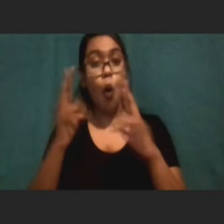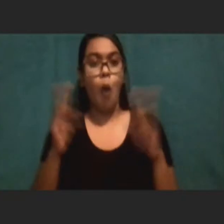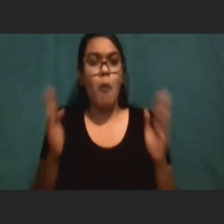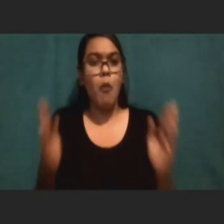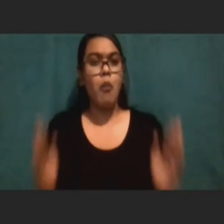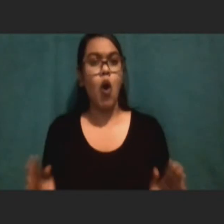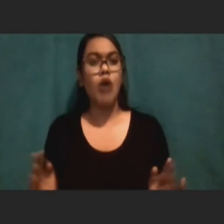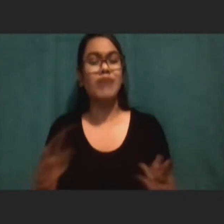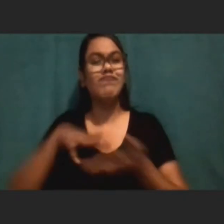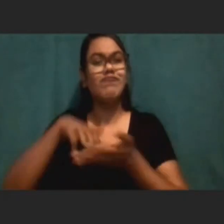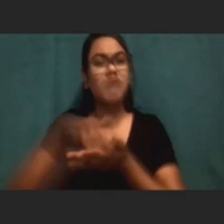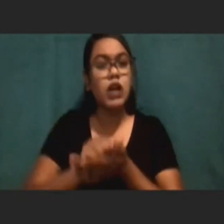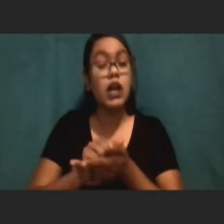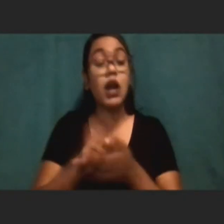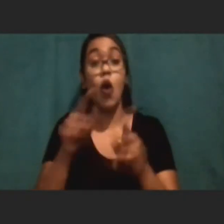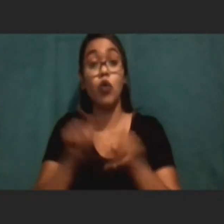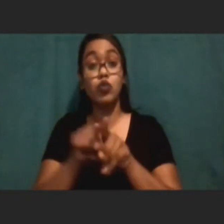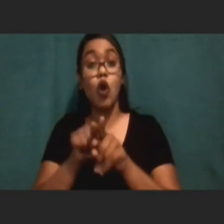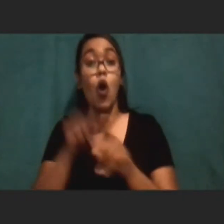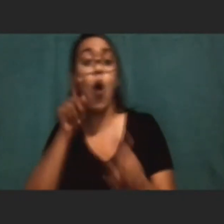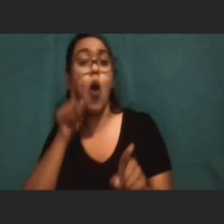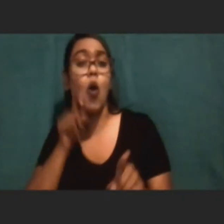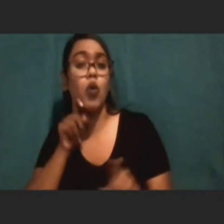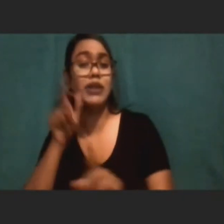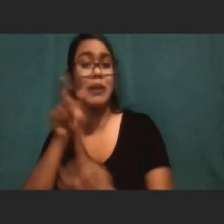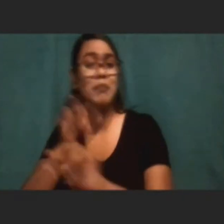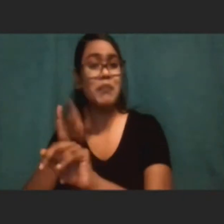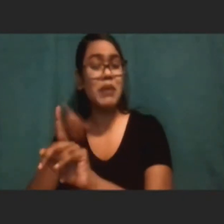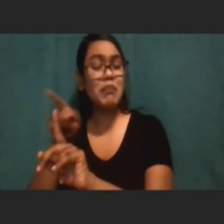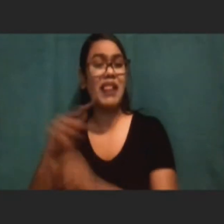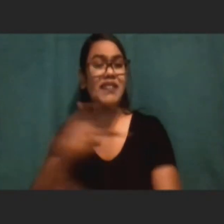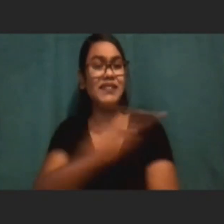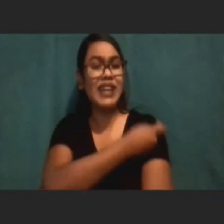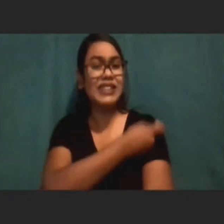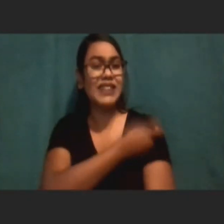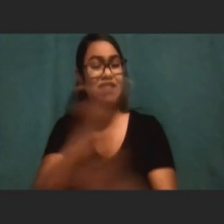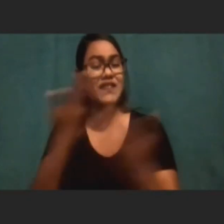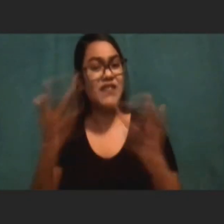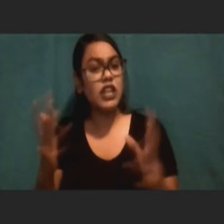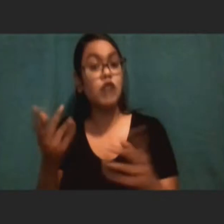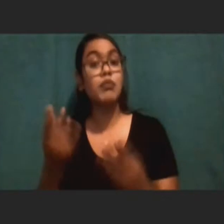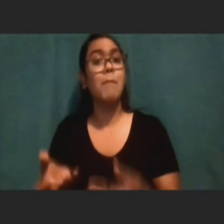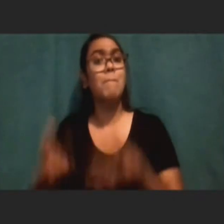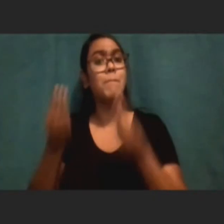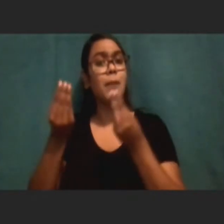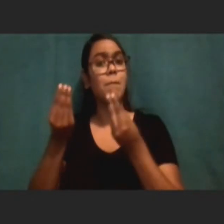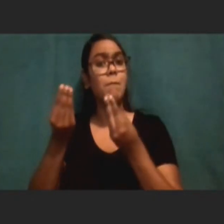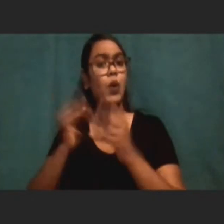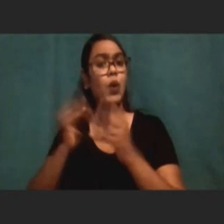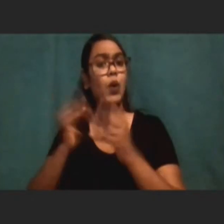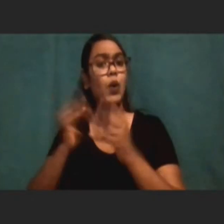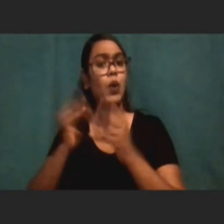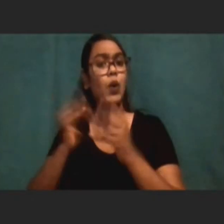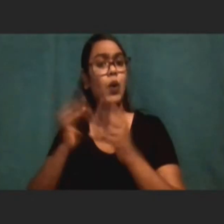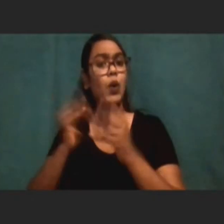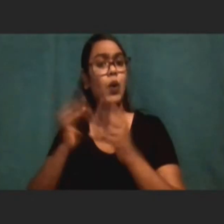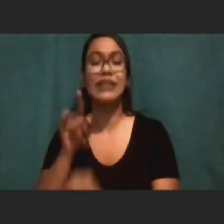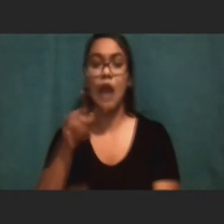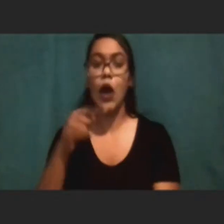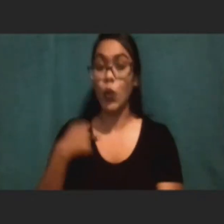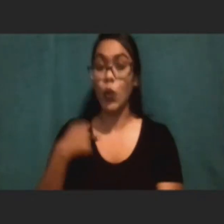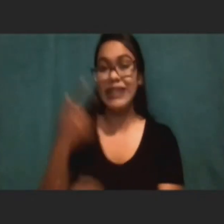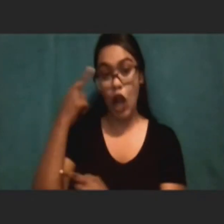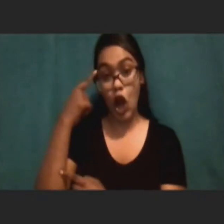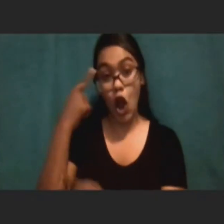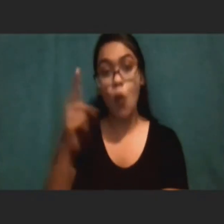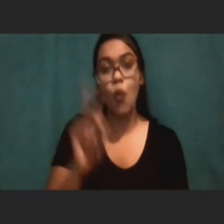older people already vaccinated and so younger people being a bit more susceptible. But what we do know is that vaccination of the